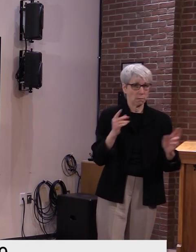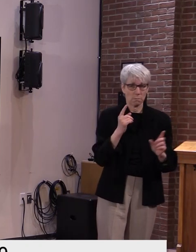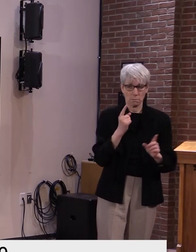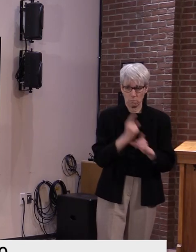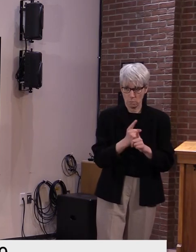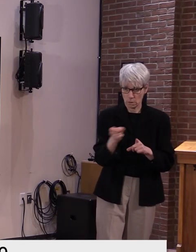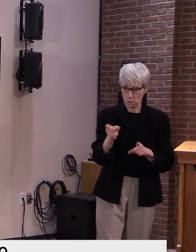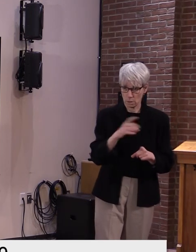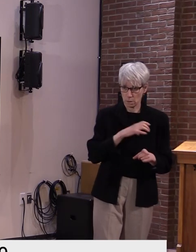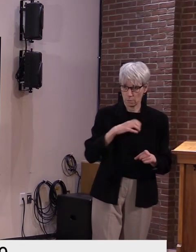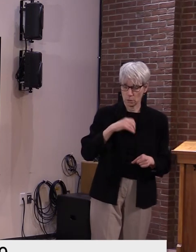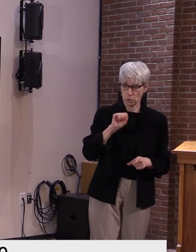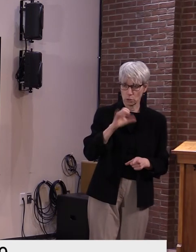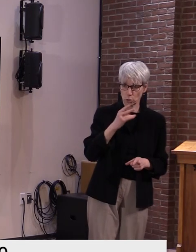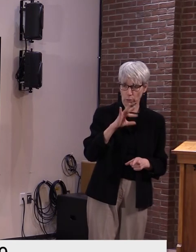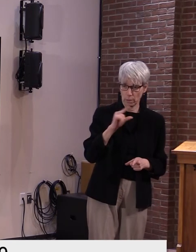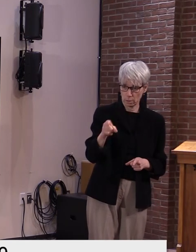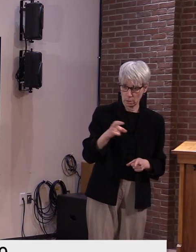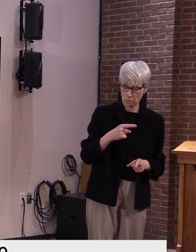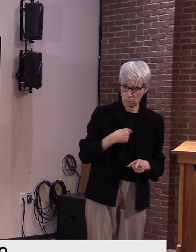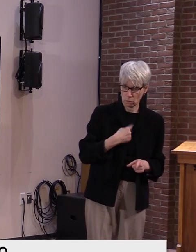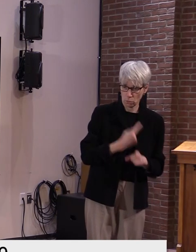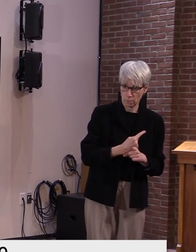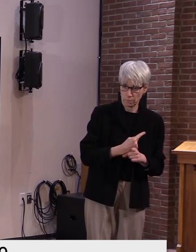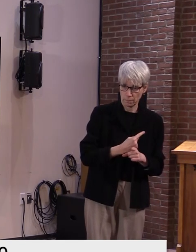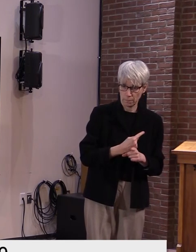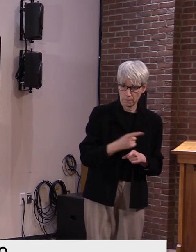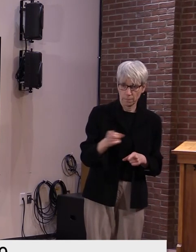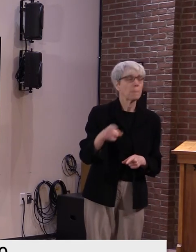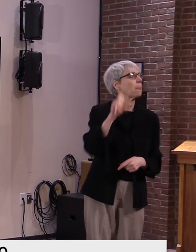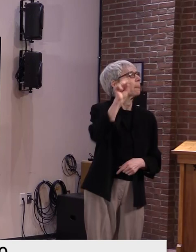correct, Commissioner Sherling? It is, Governor. Okay, thank you.